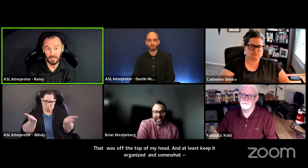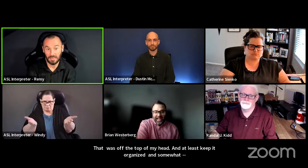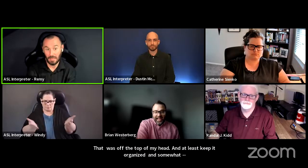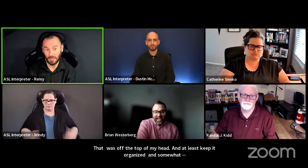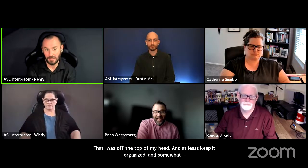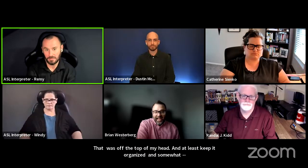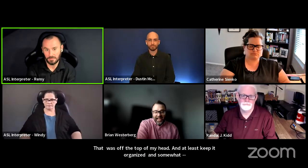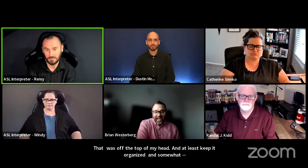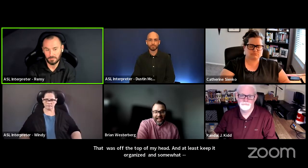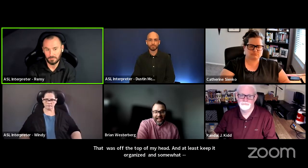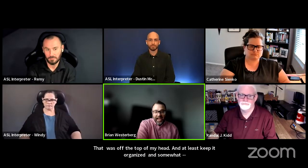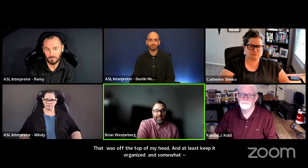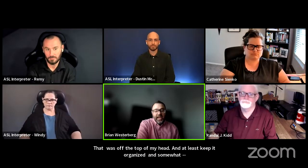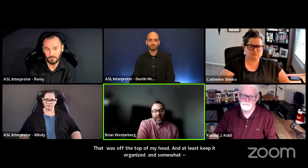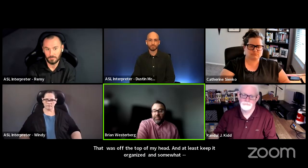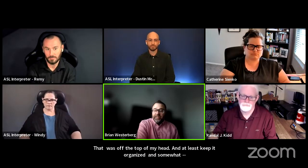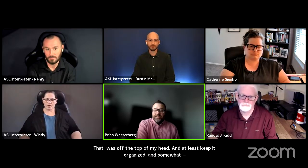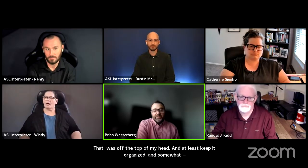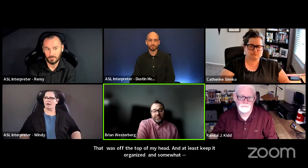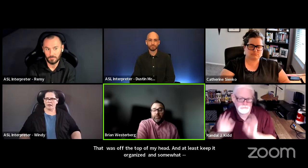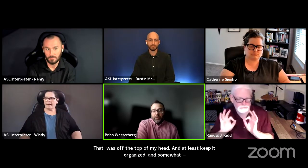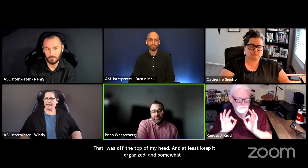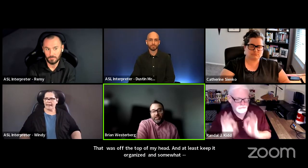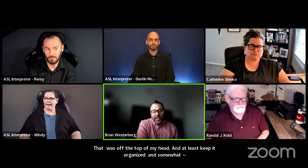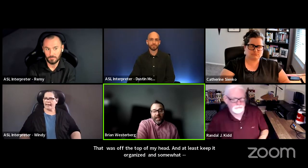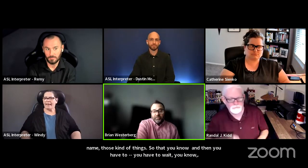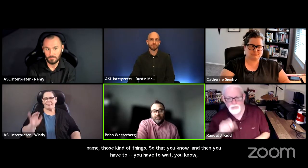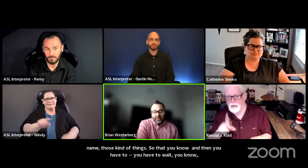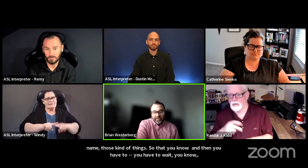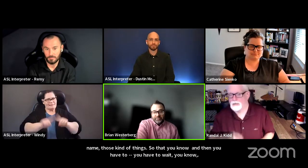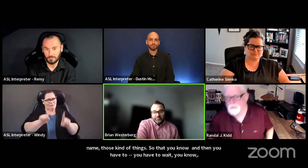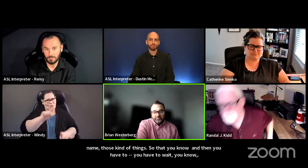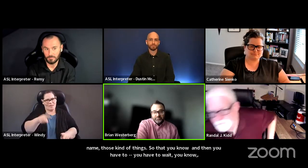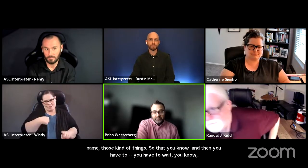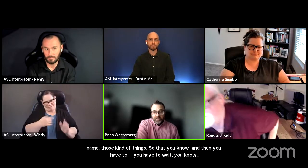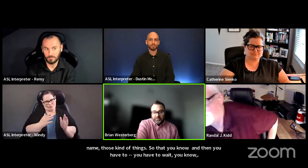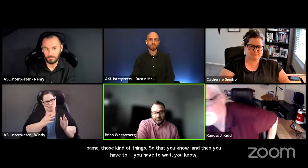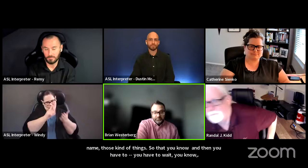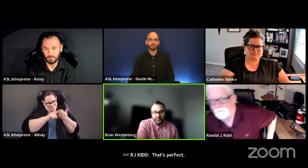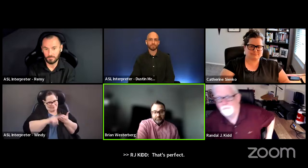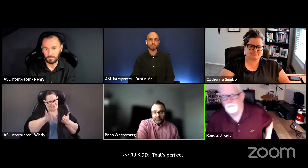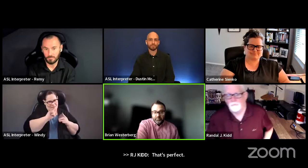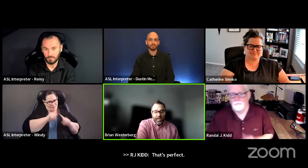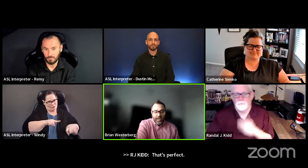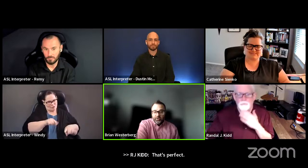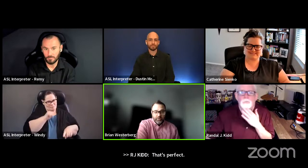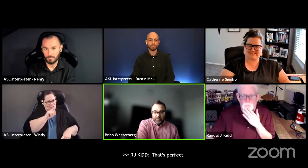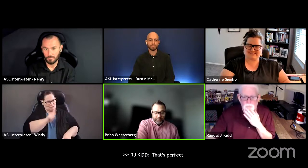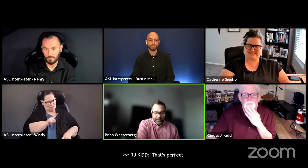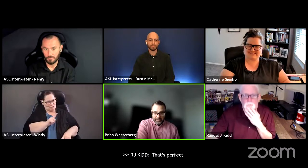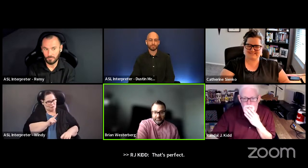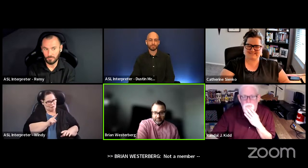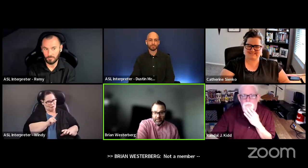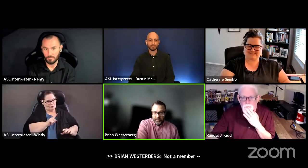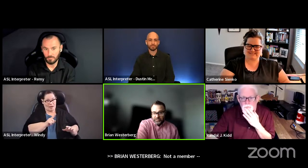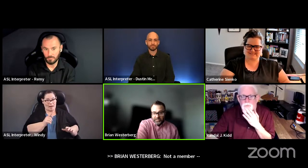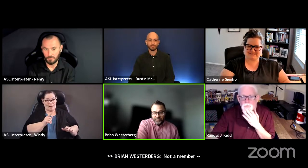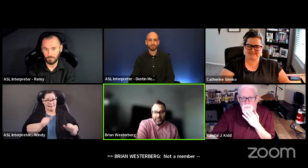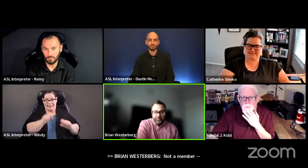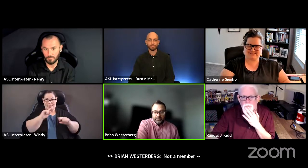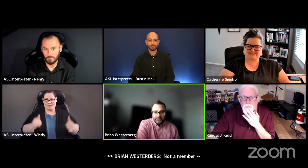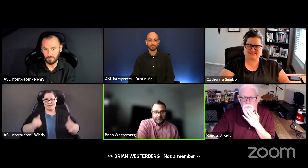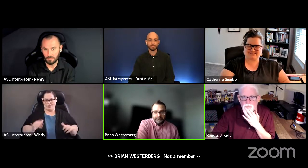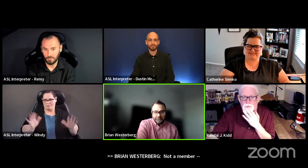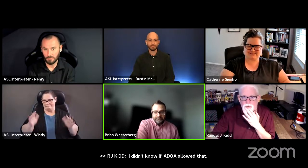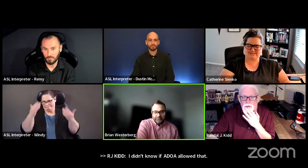really allowed that. Yeah, that's a separate question. I'd have to find out. I don't know off the top of my head. I apologize